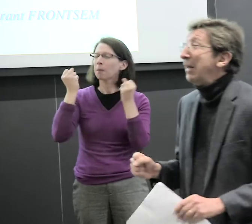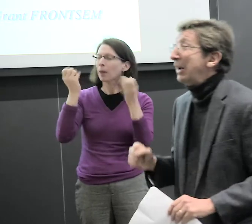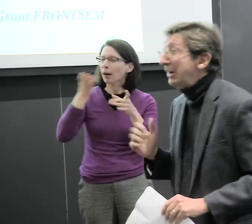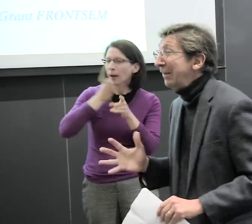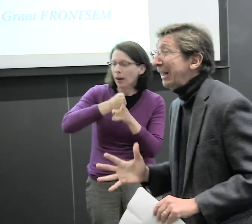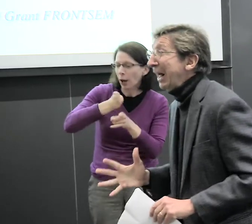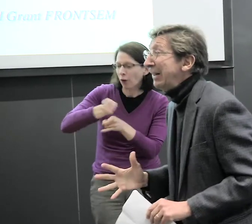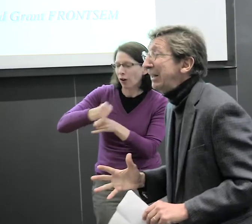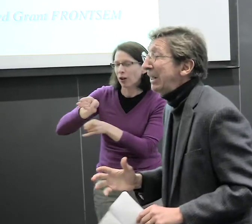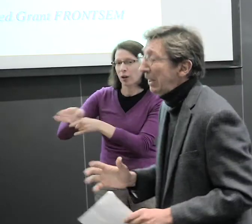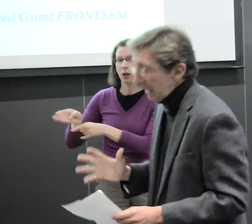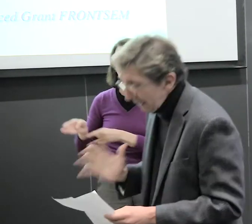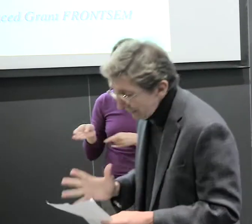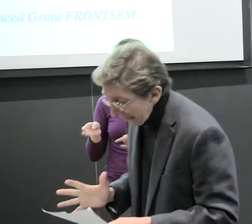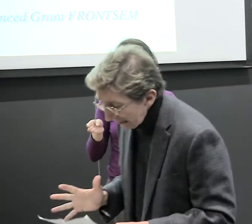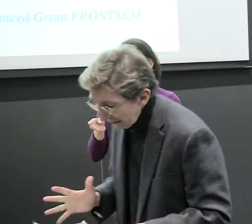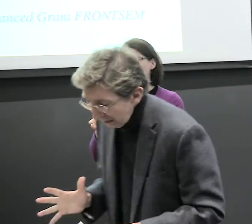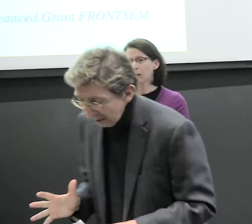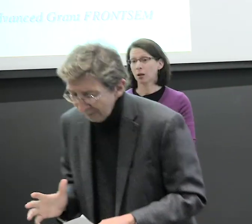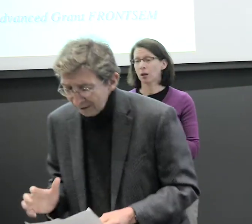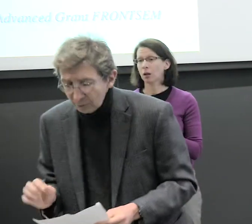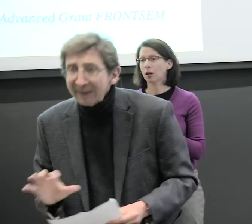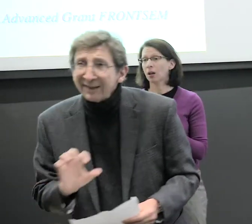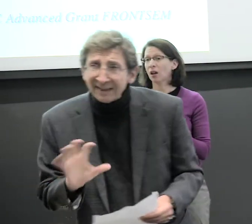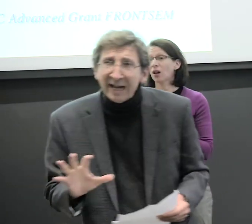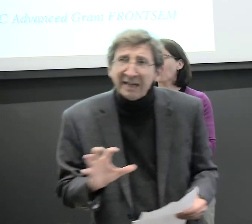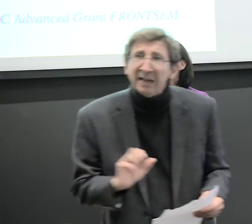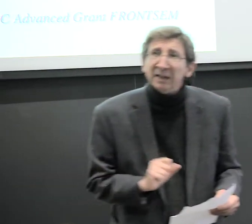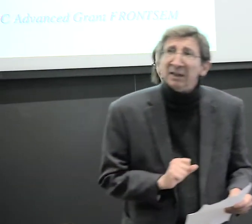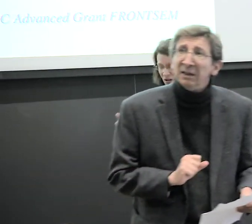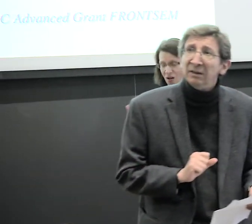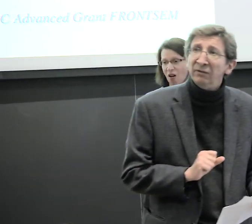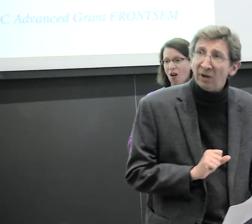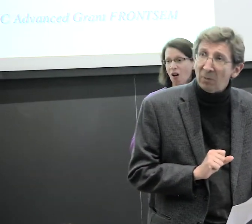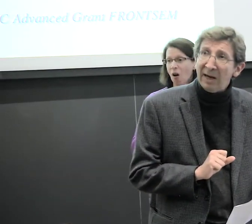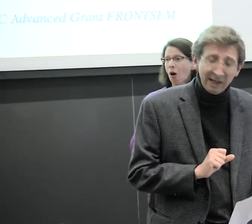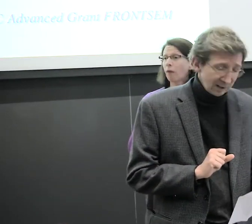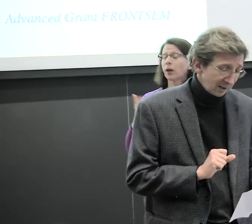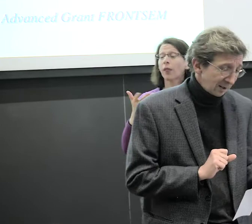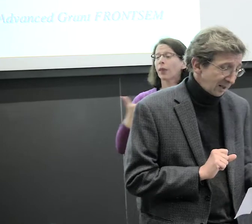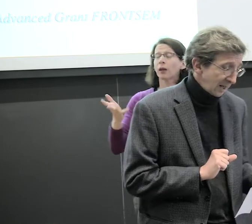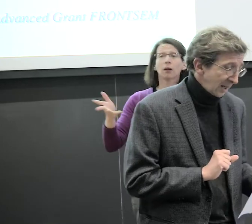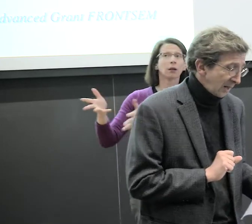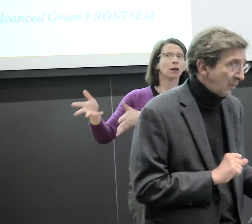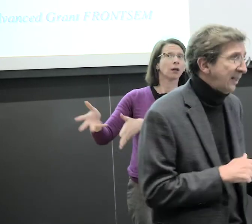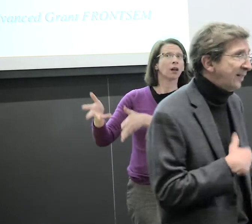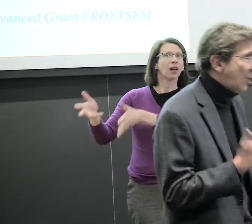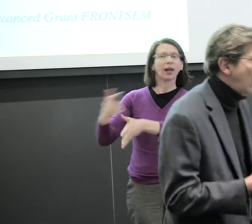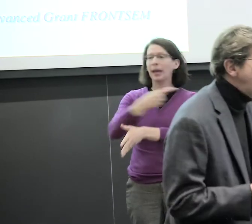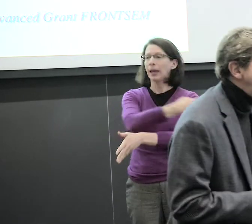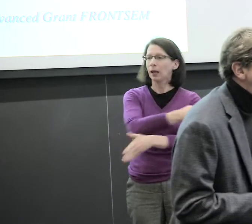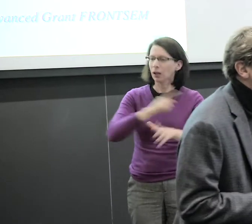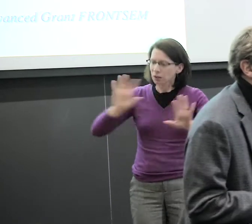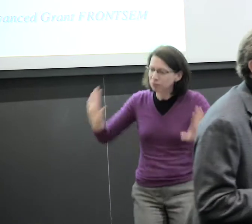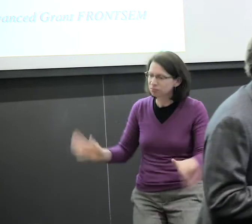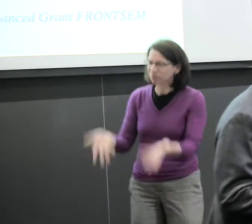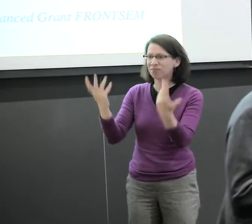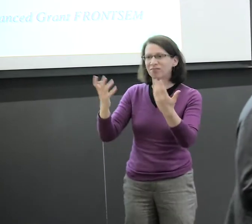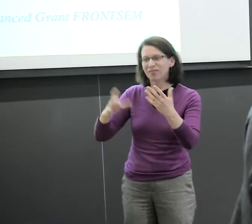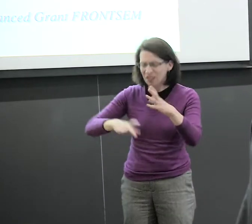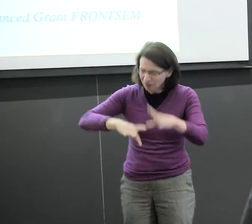often revitalizing debates that were stagnant for a while with the discovery of